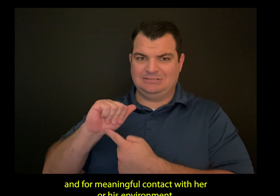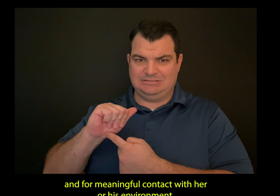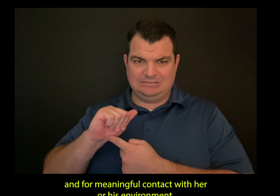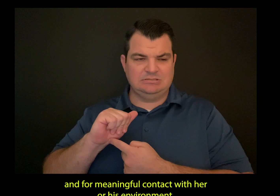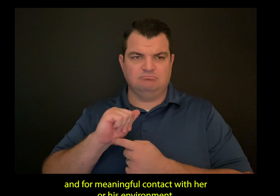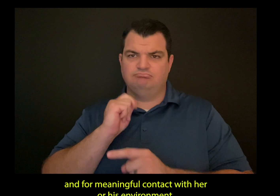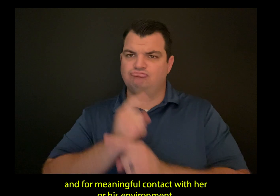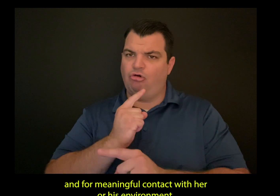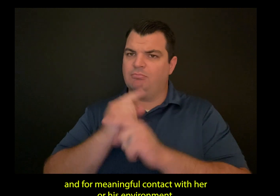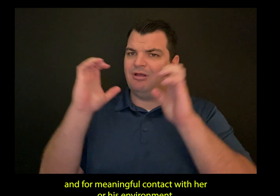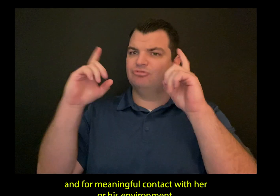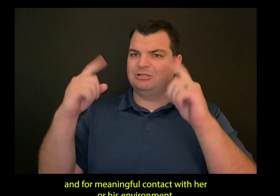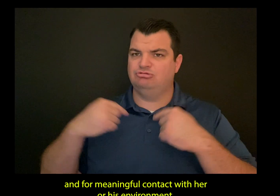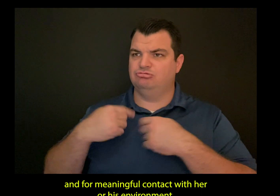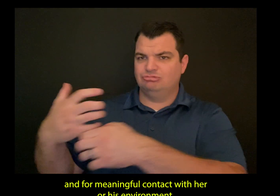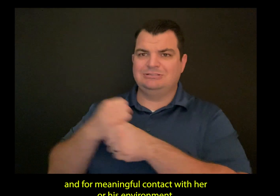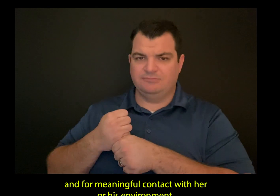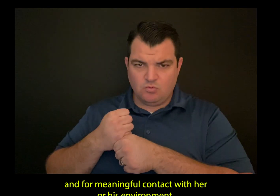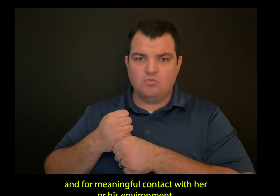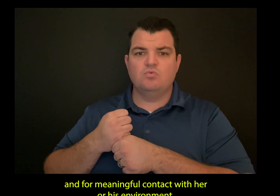and for meaningful contact with her or his environment.